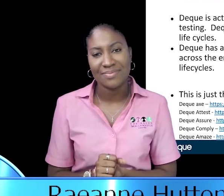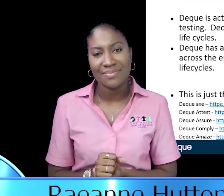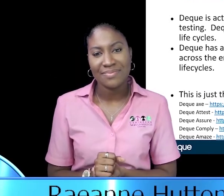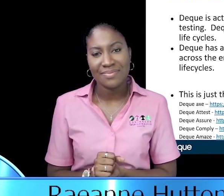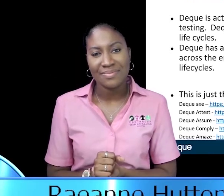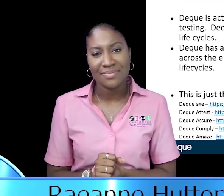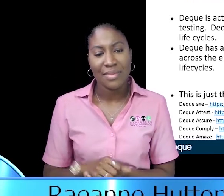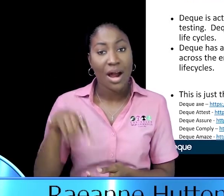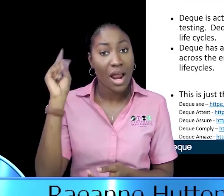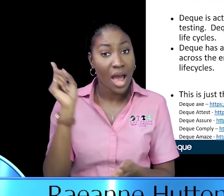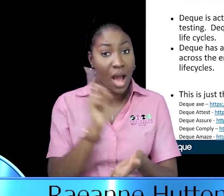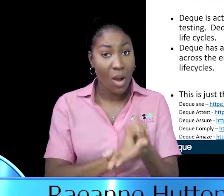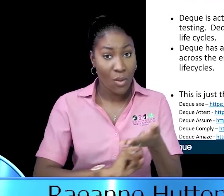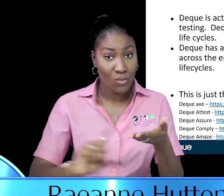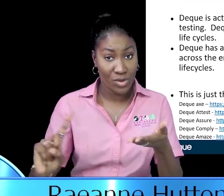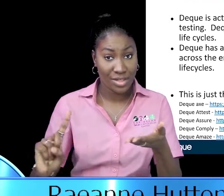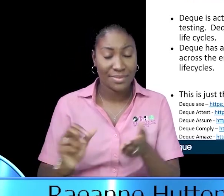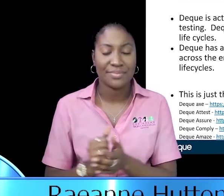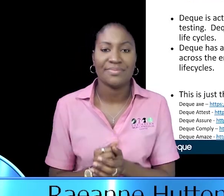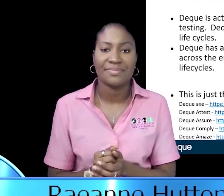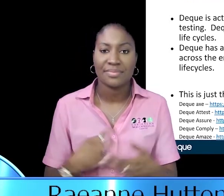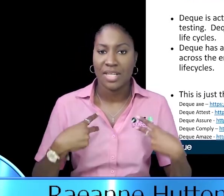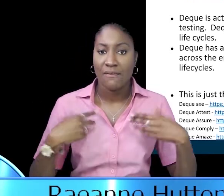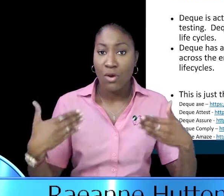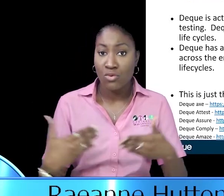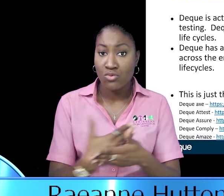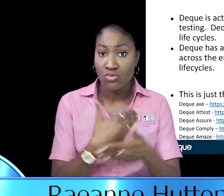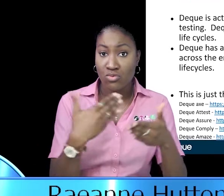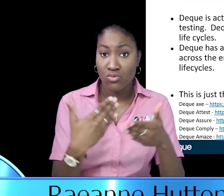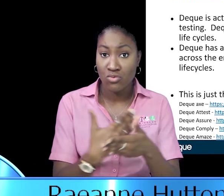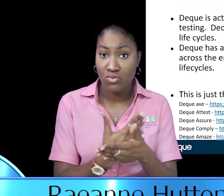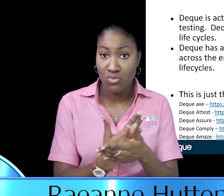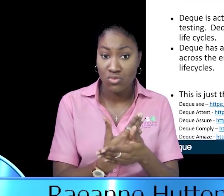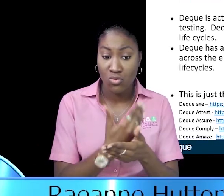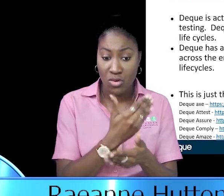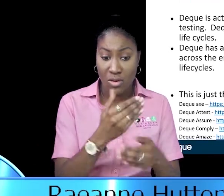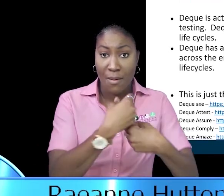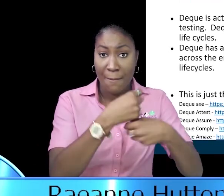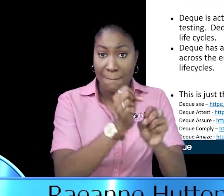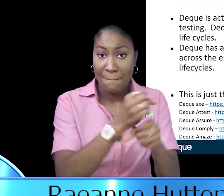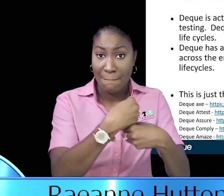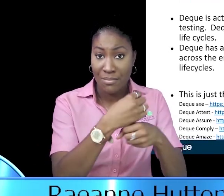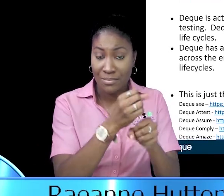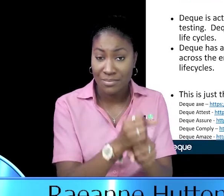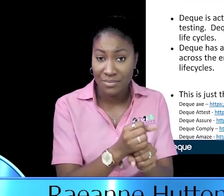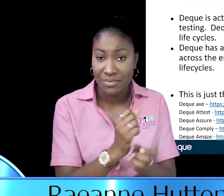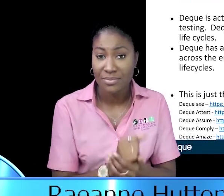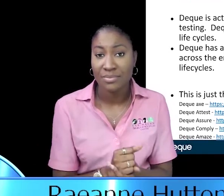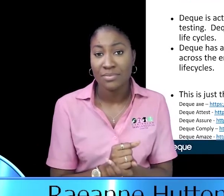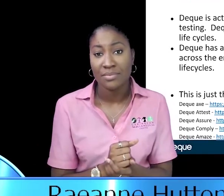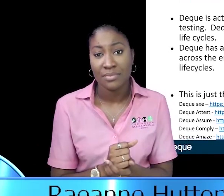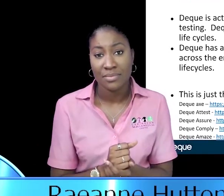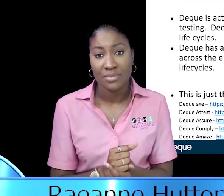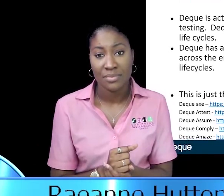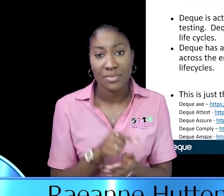And that's what I'm with Deque for. They want me to help with that. Slide 26. Text placeholder rectangle. Deque this week has